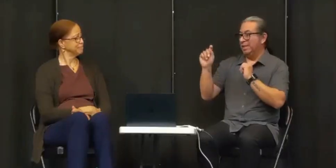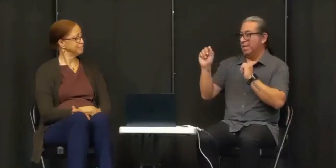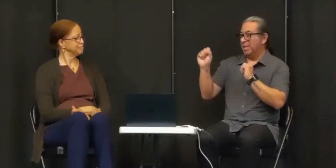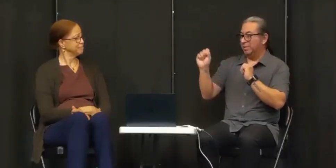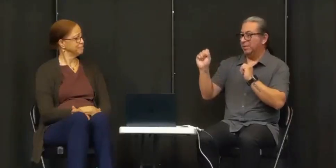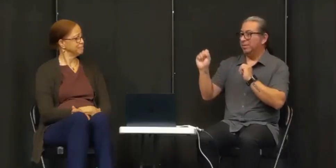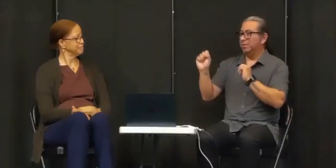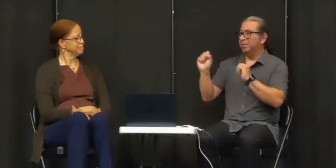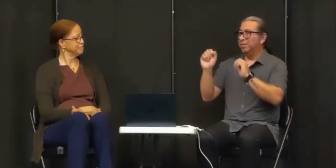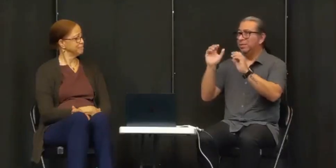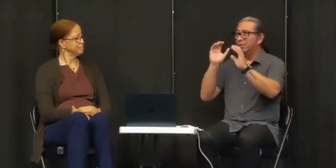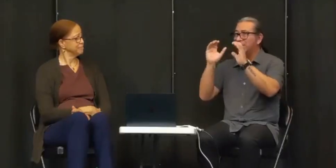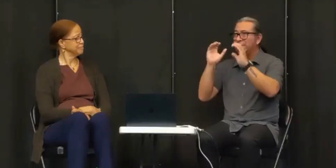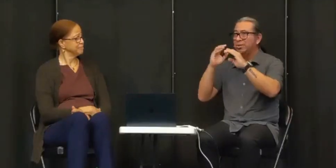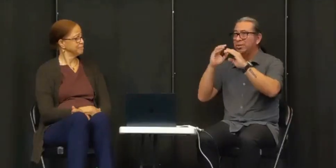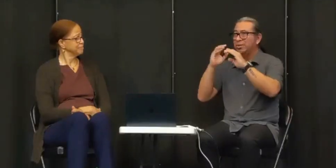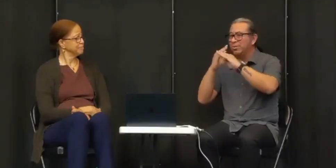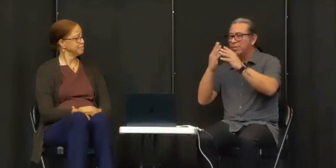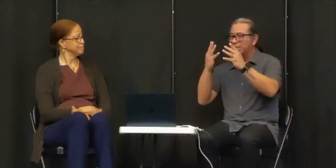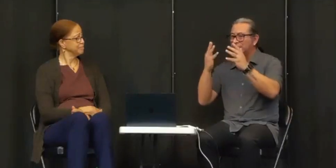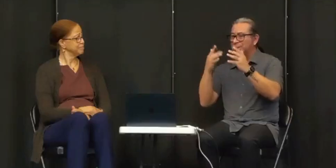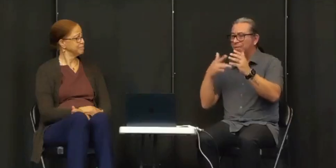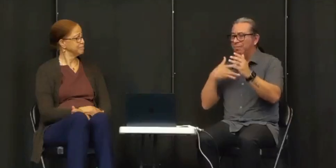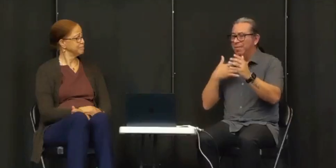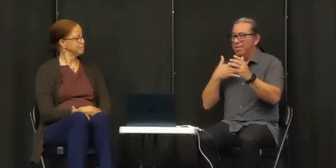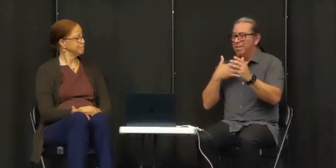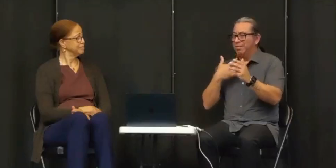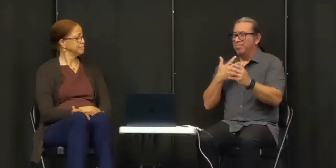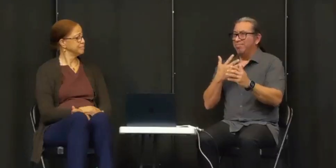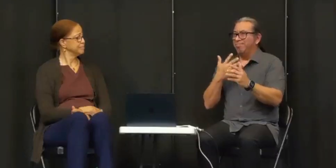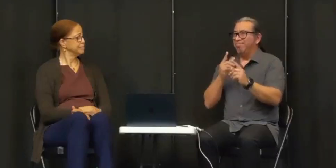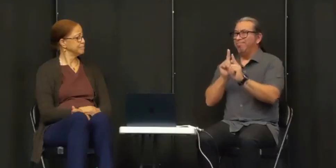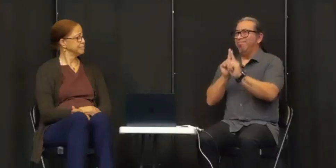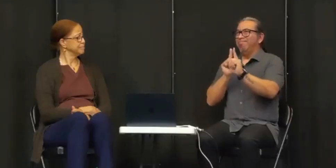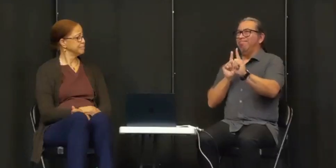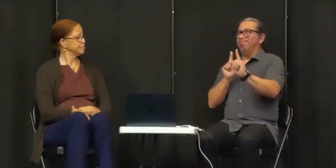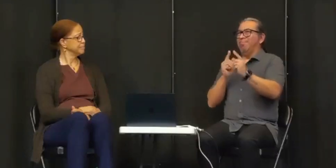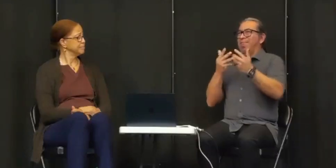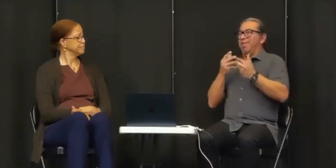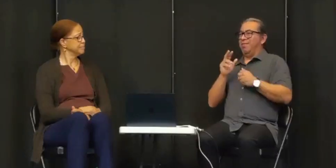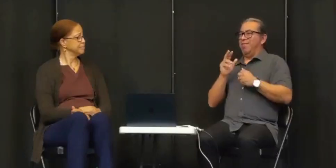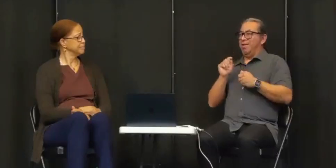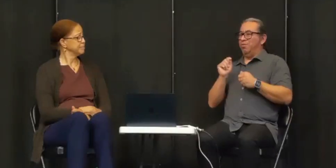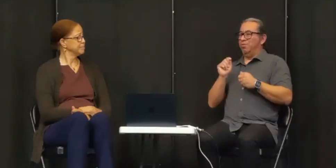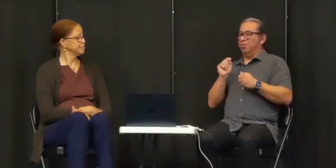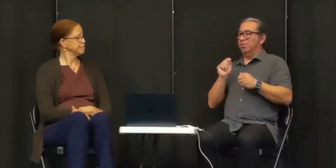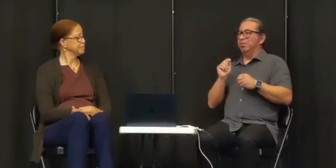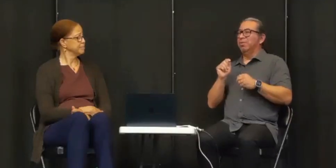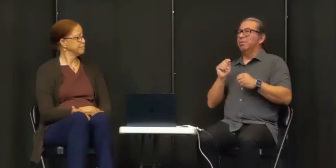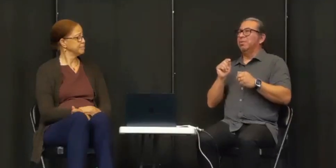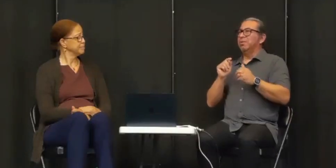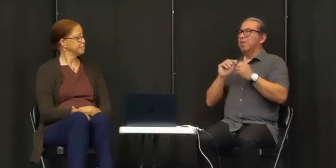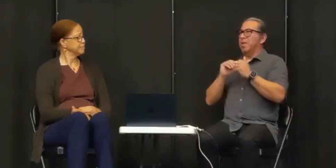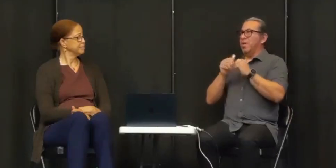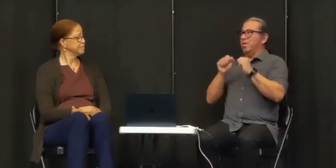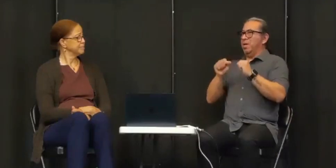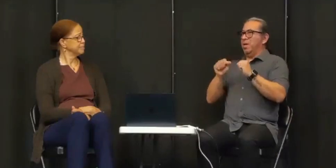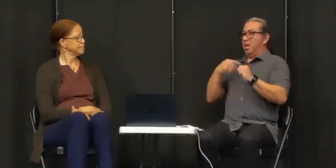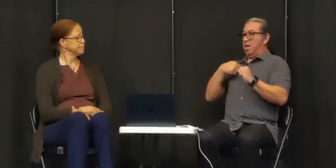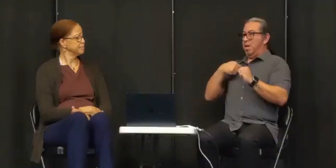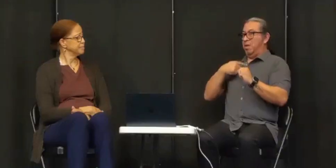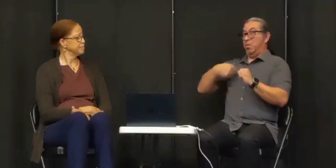Just some different examples of DTS. Communication barriers, feel distant, left